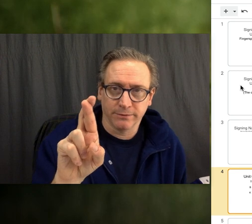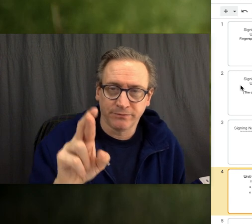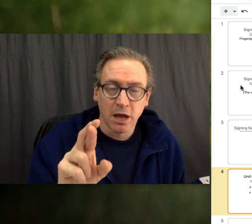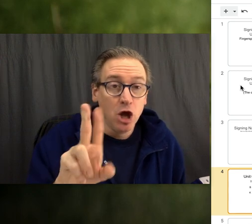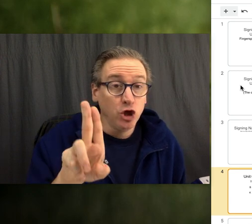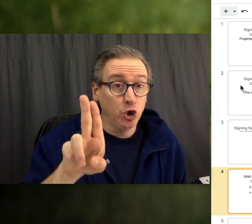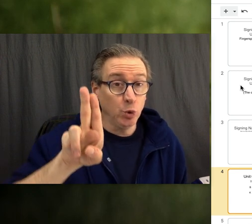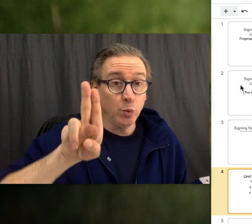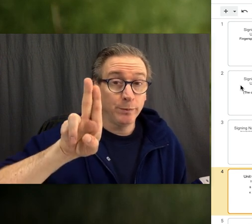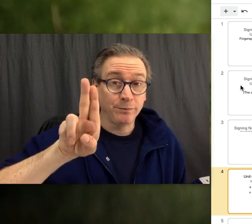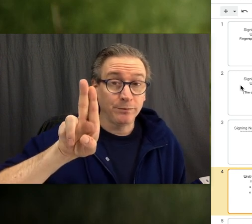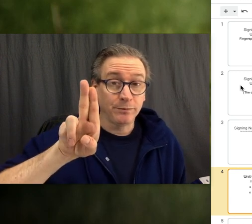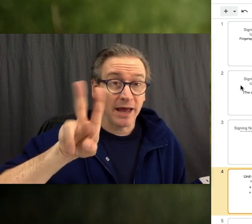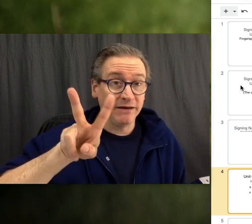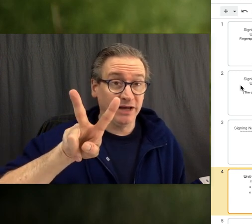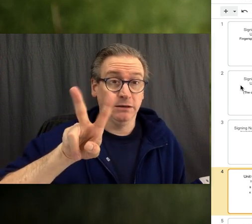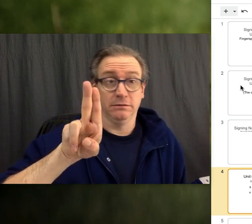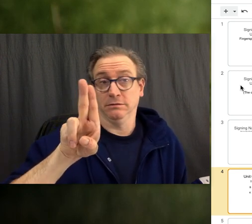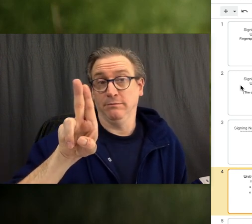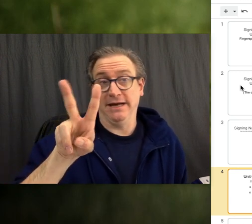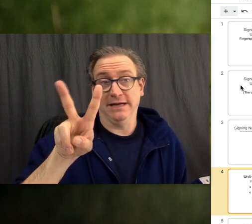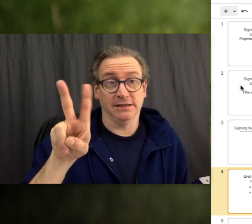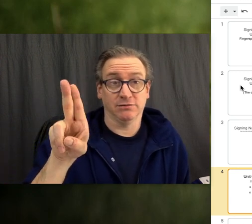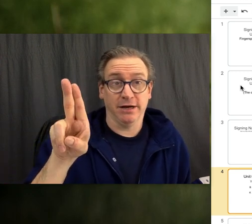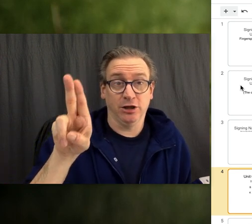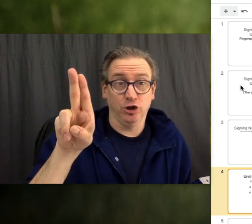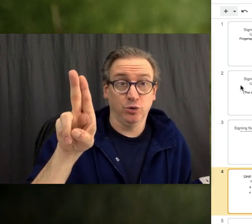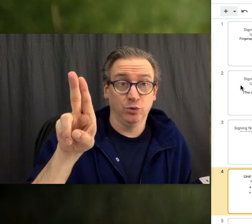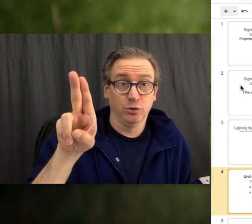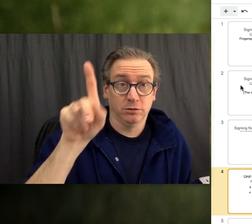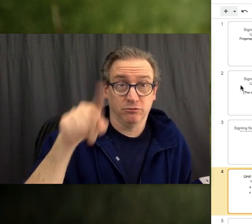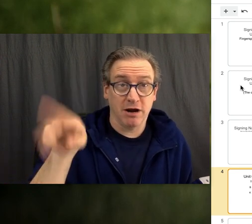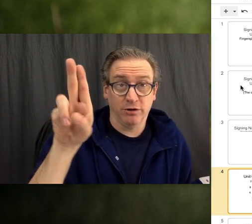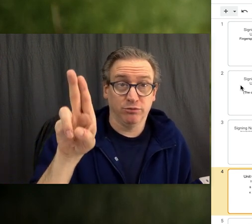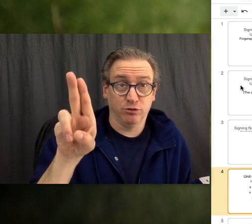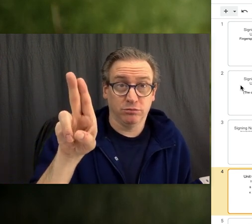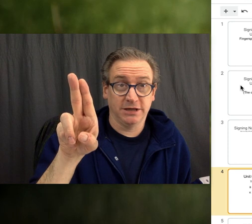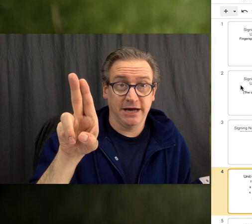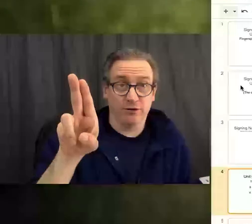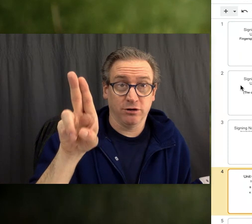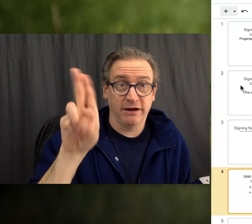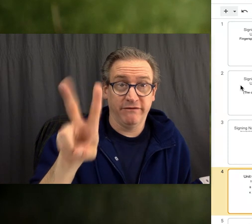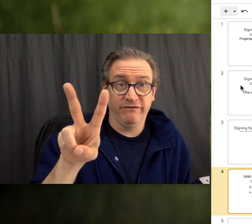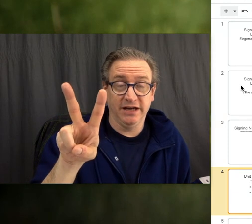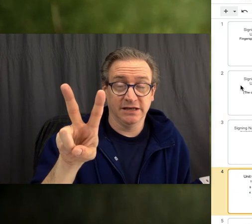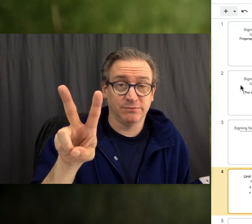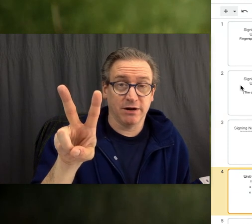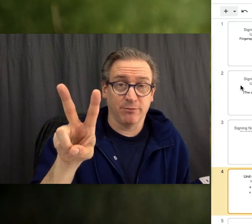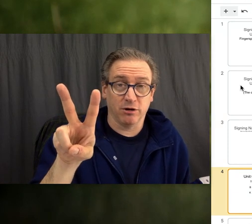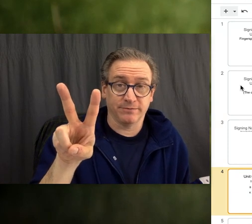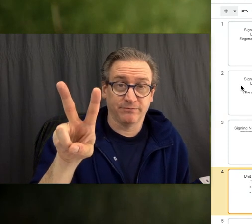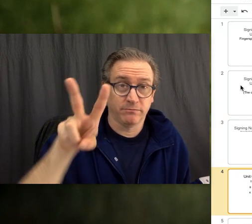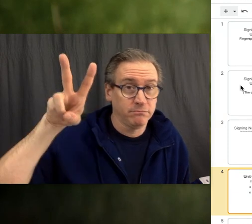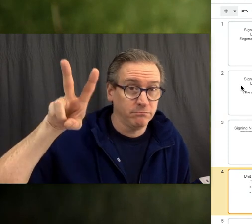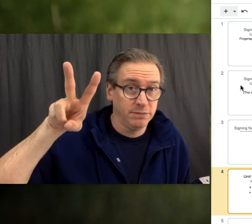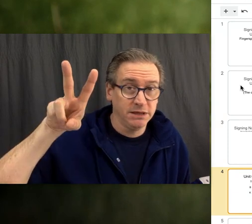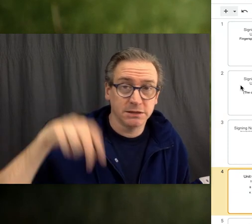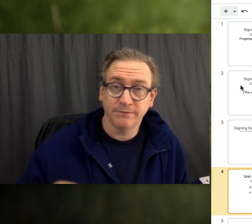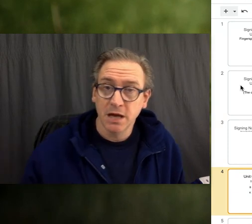R. U and V make sense, right? U rounded together and V spread apart.